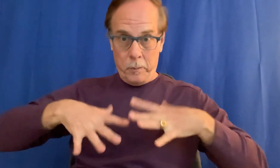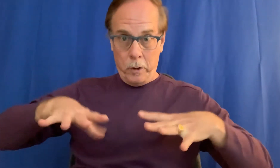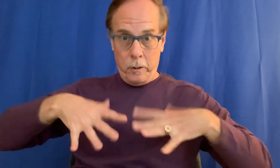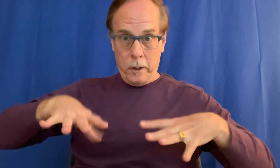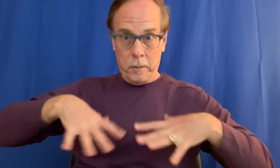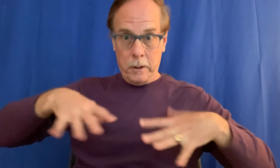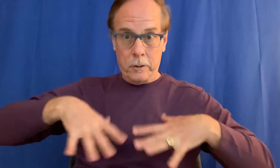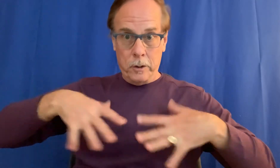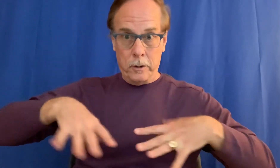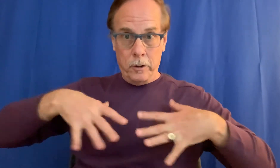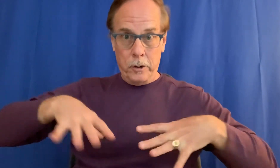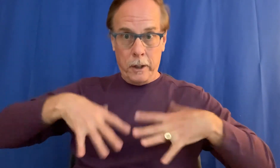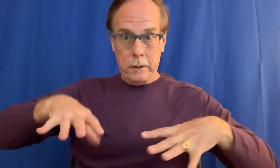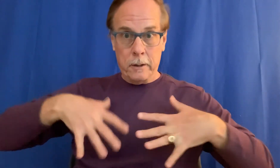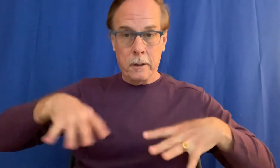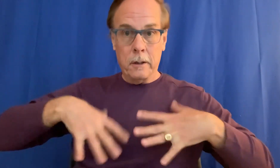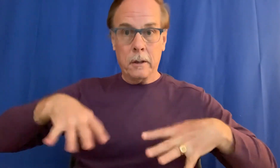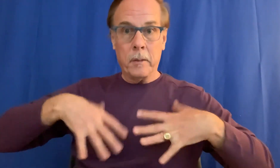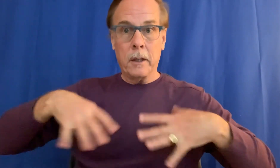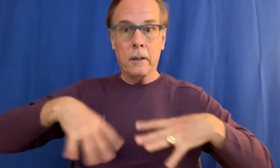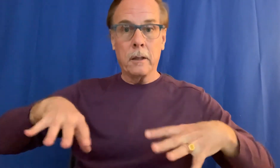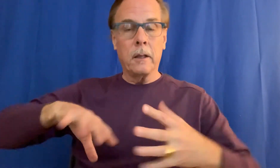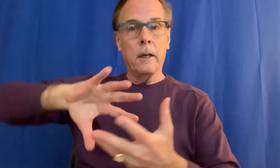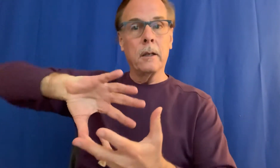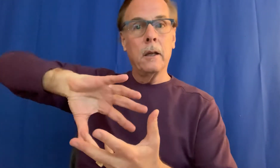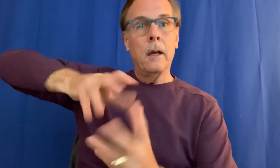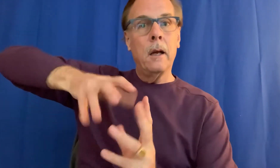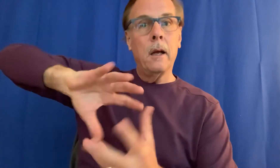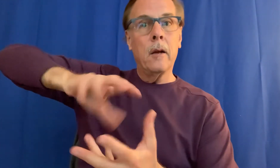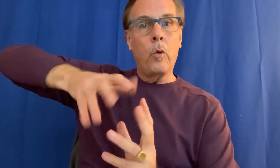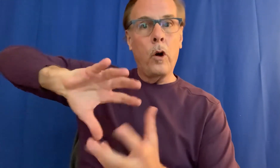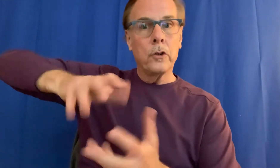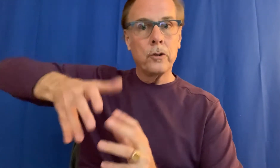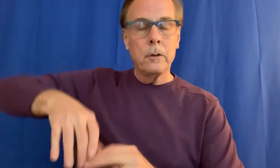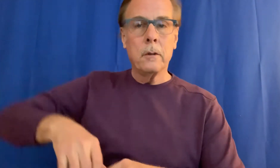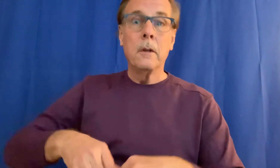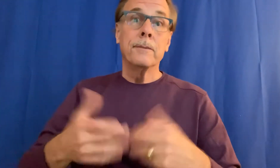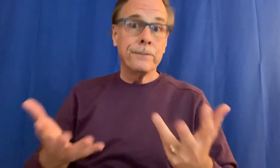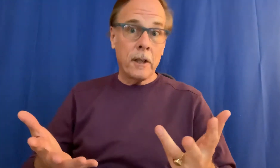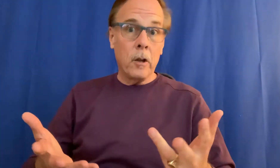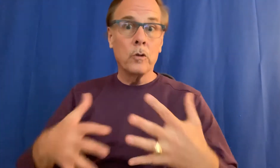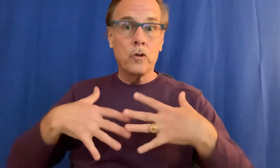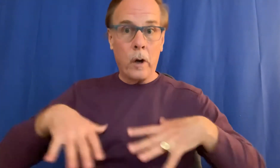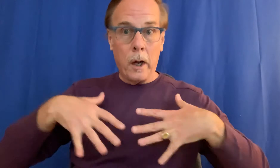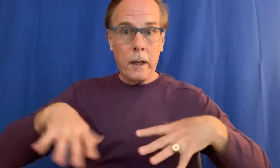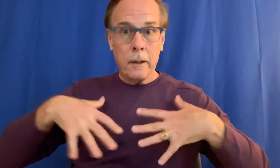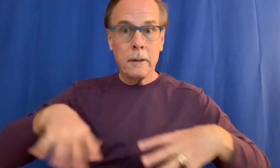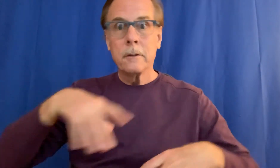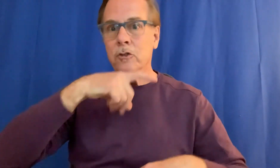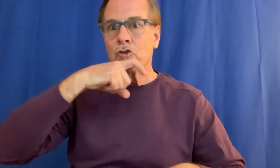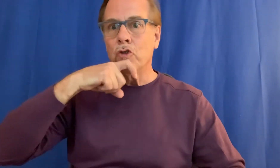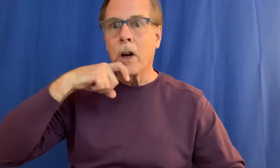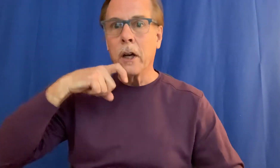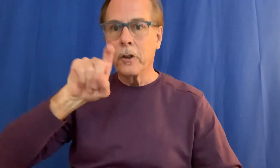your thumbs touching your chest, coming down like that, and wash. Close, dry, dry. Your